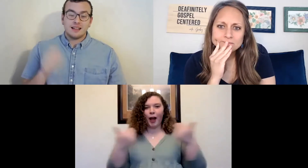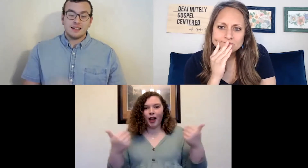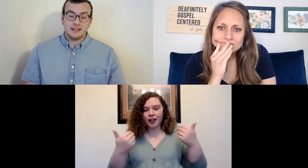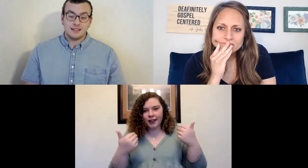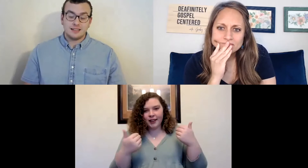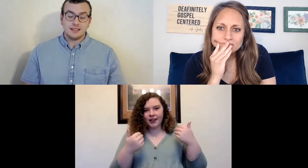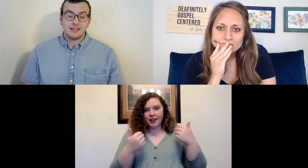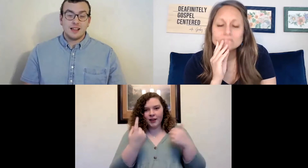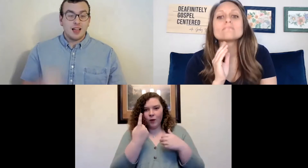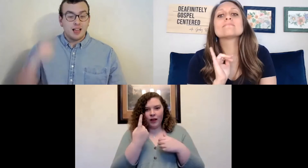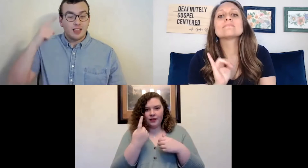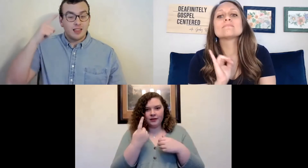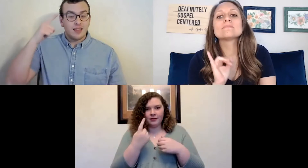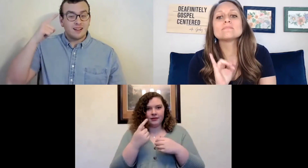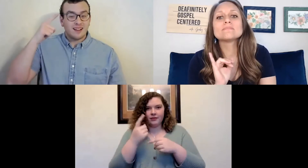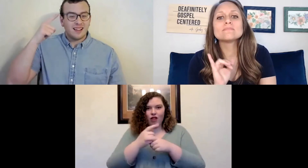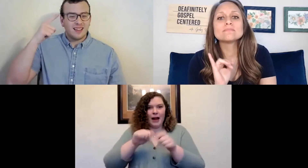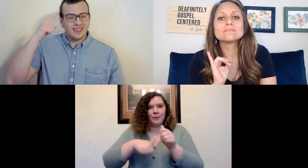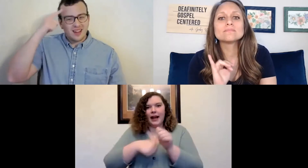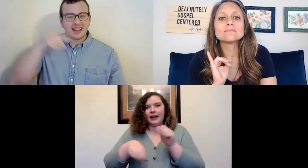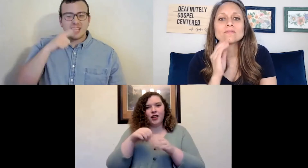we are actually only 1 grade apart.